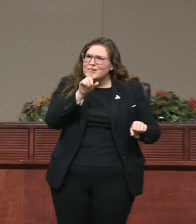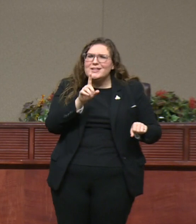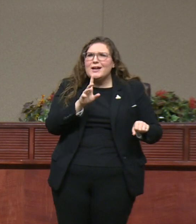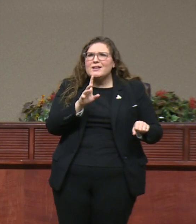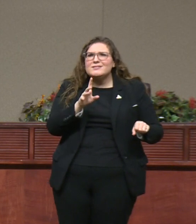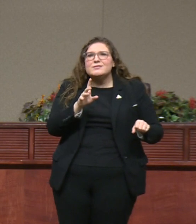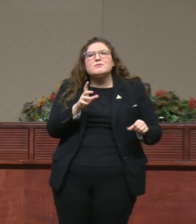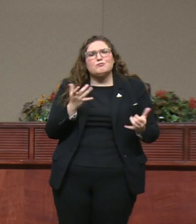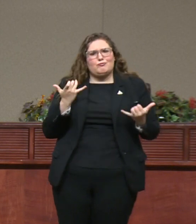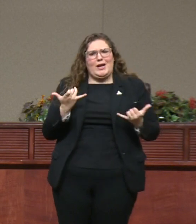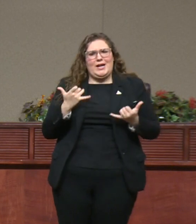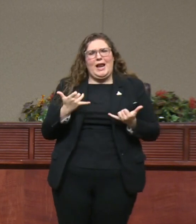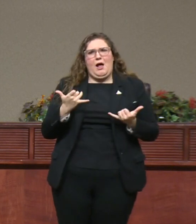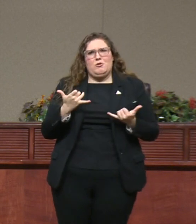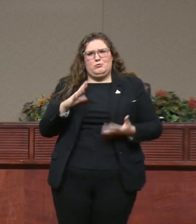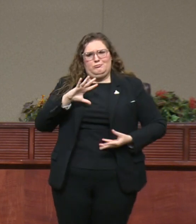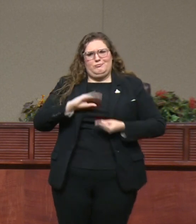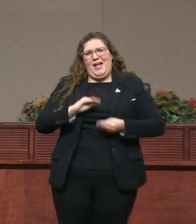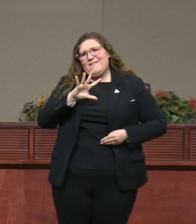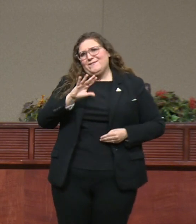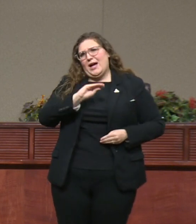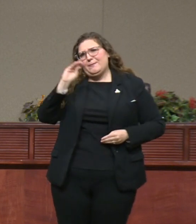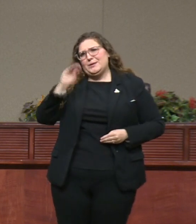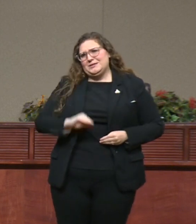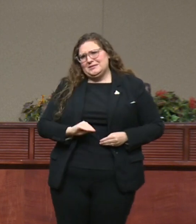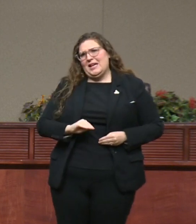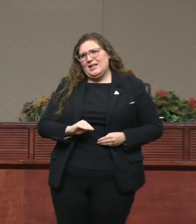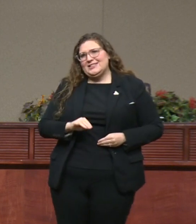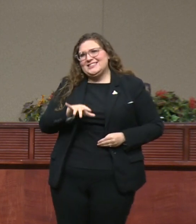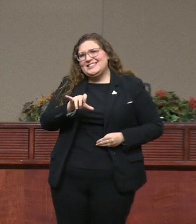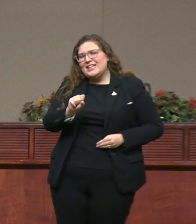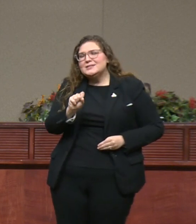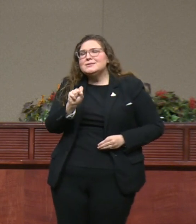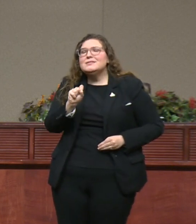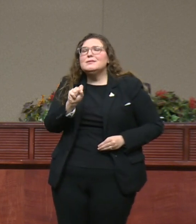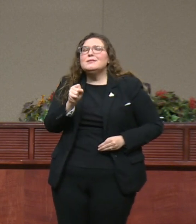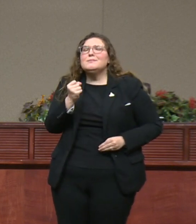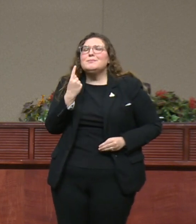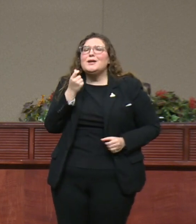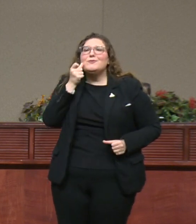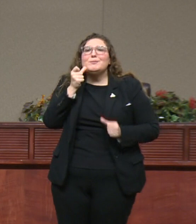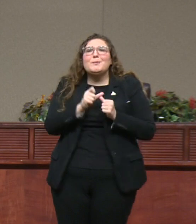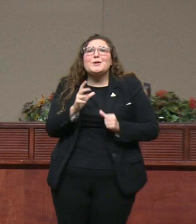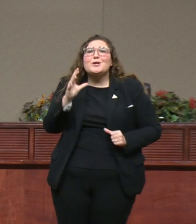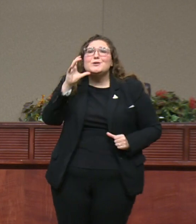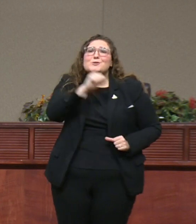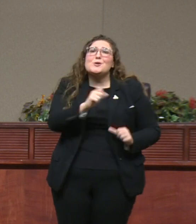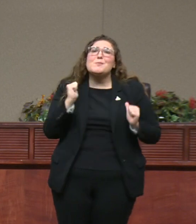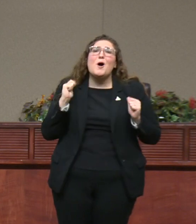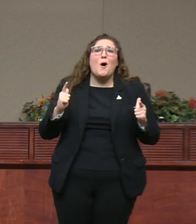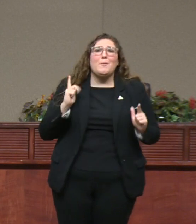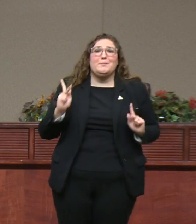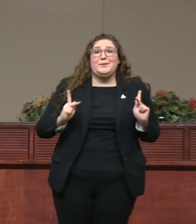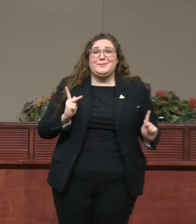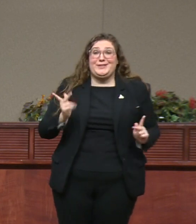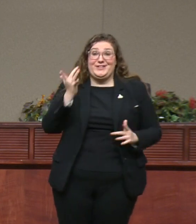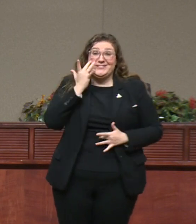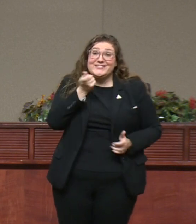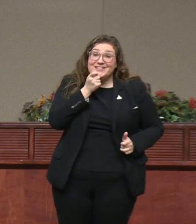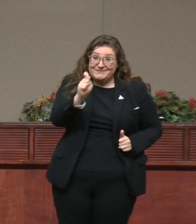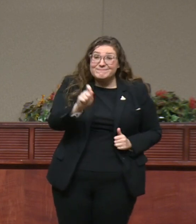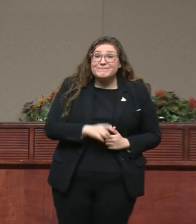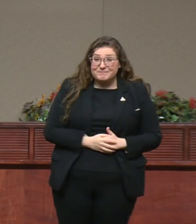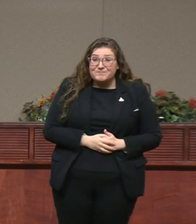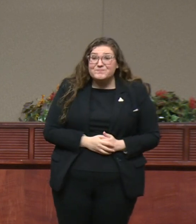5% that we are, it is safe to assume, and we should assume, that everyone has this. And there